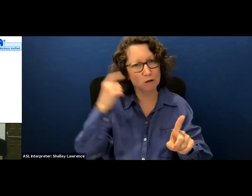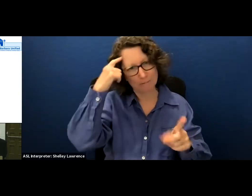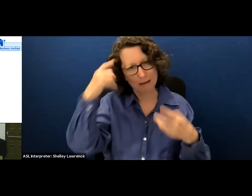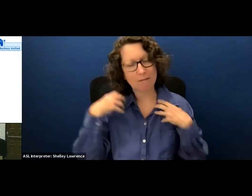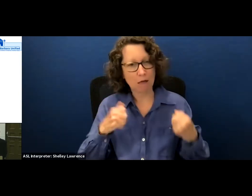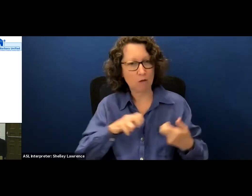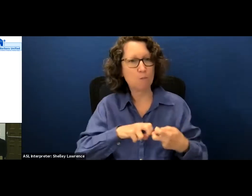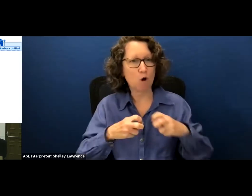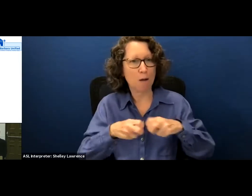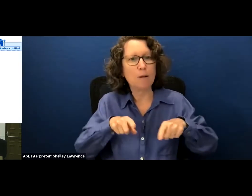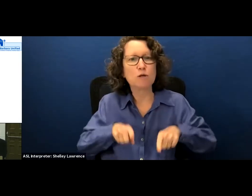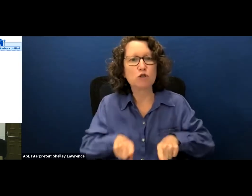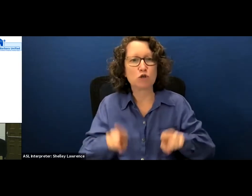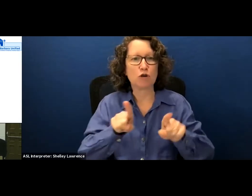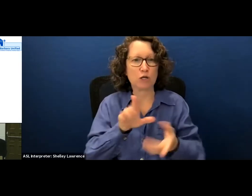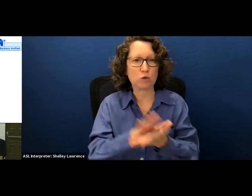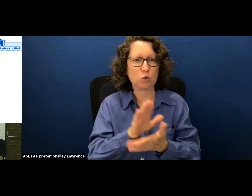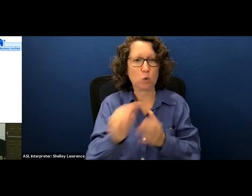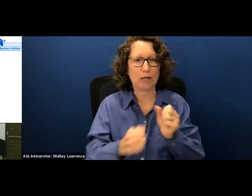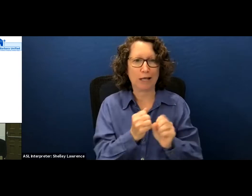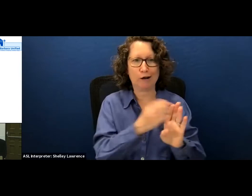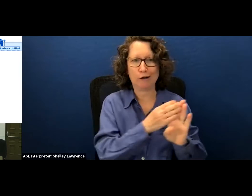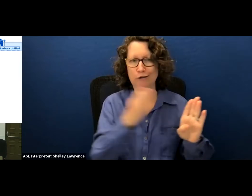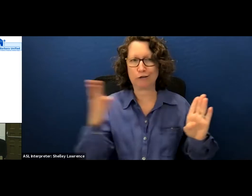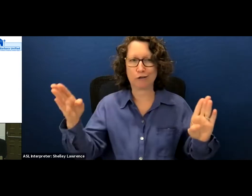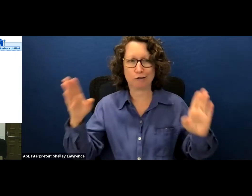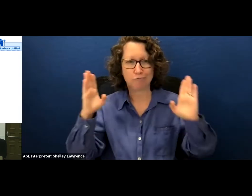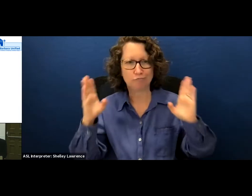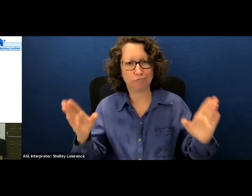problems during their school years.